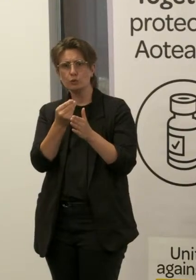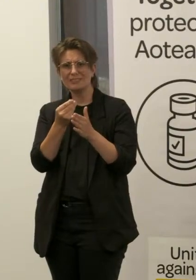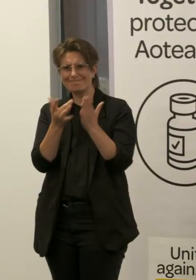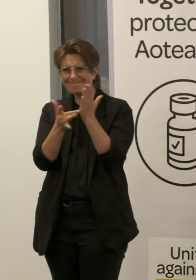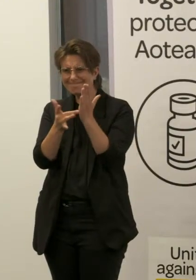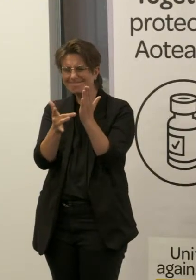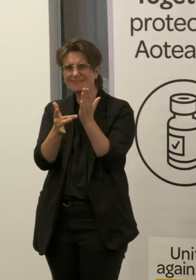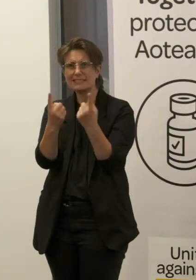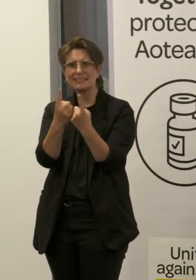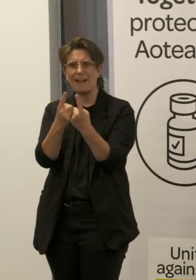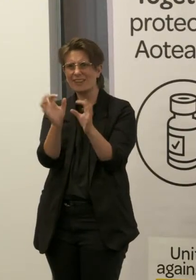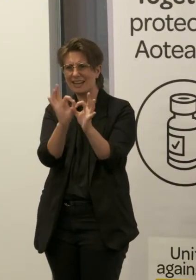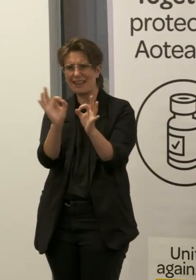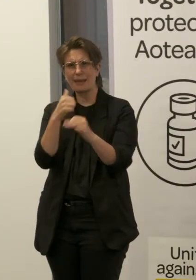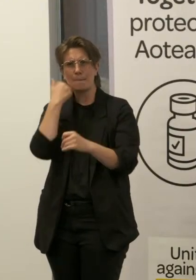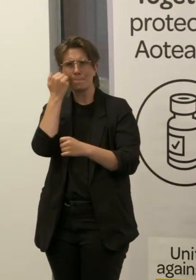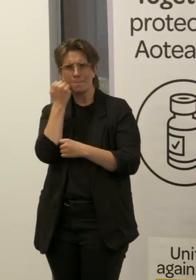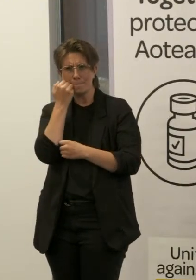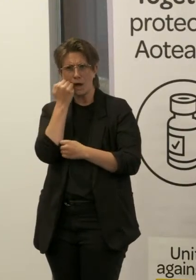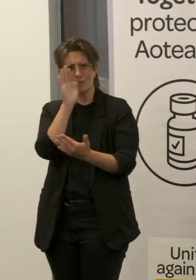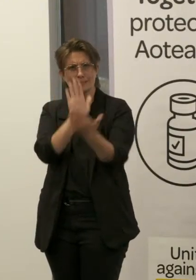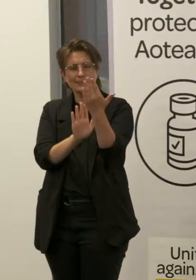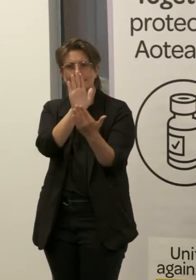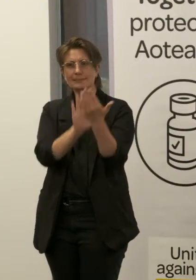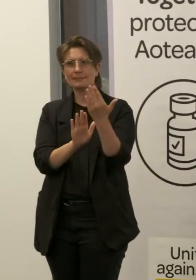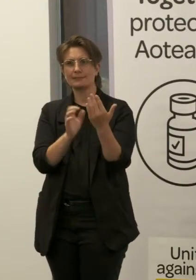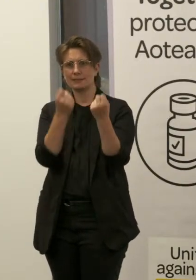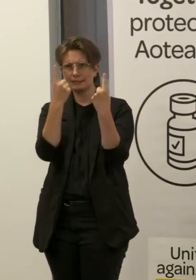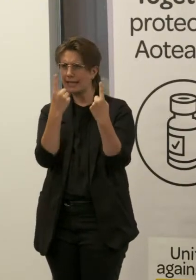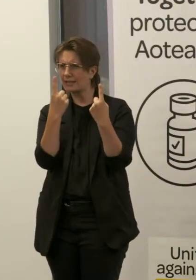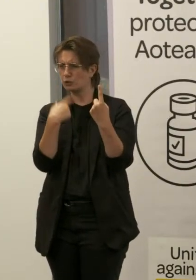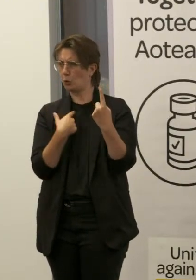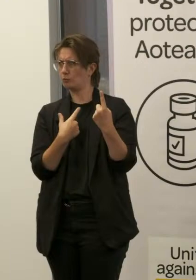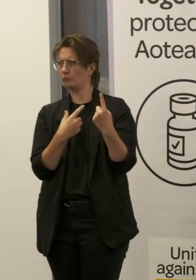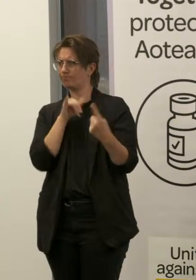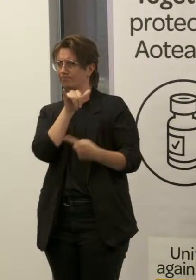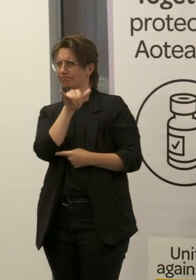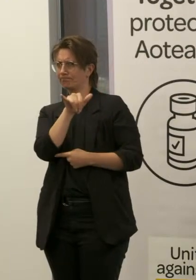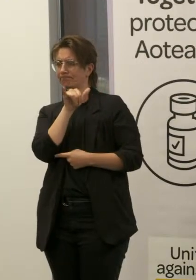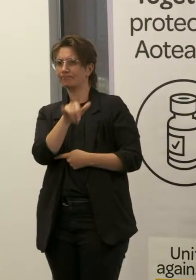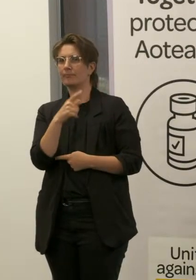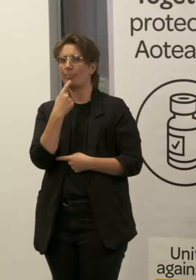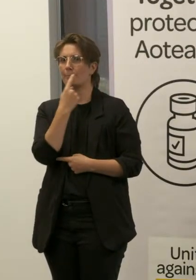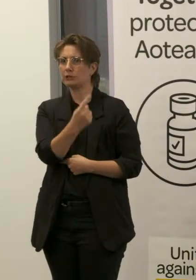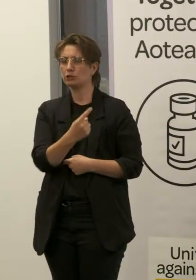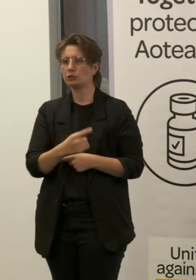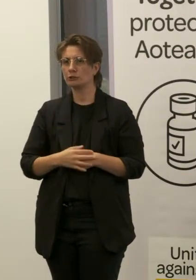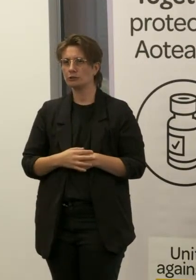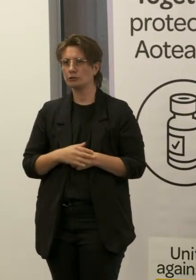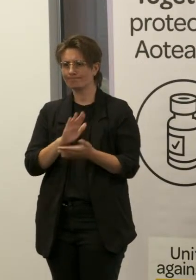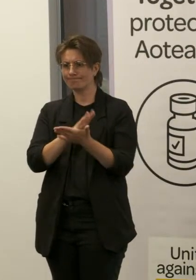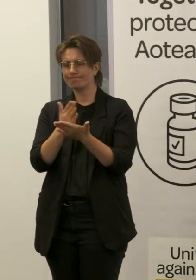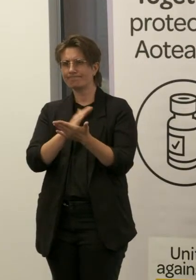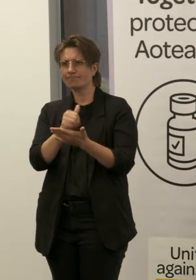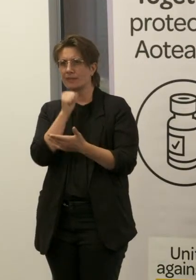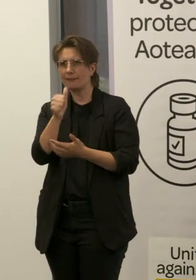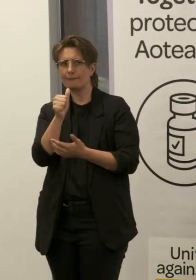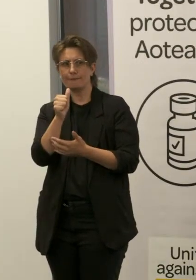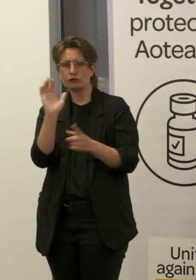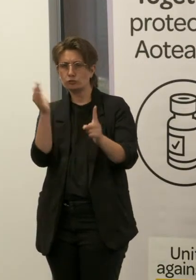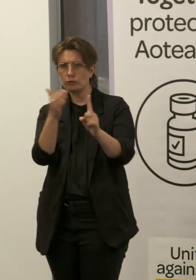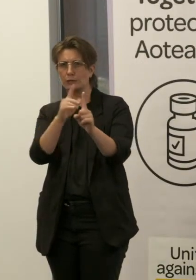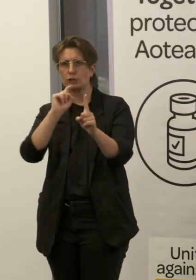those messages said to us. So again, we're sceptical about whether or not the strategy will be successful for